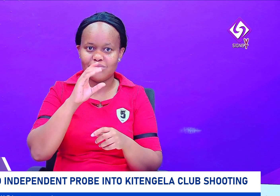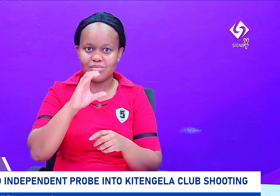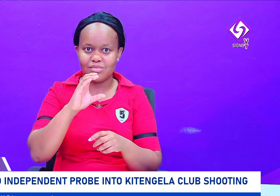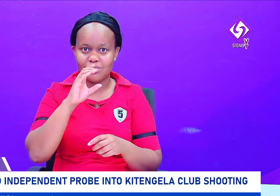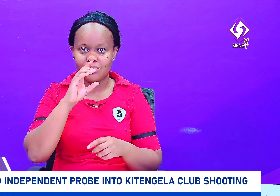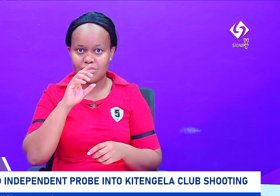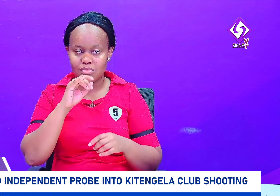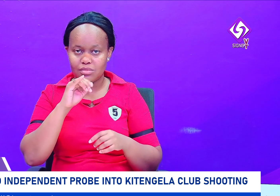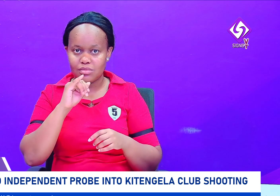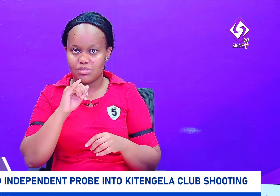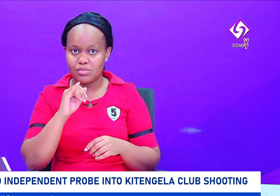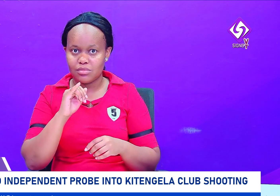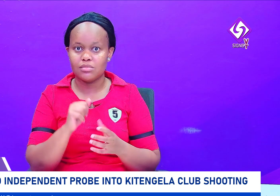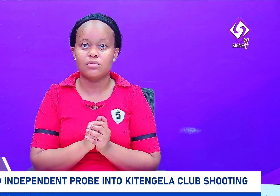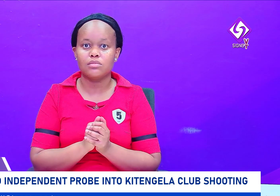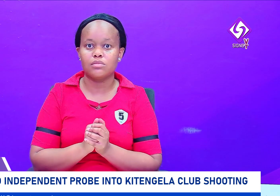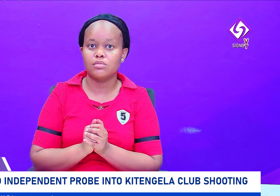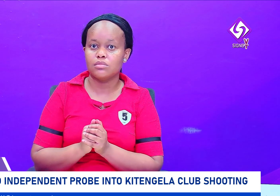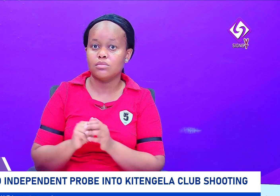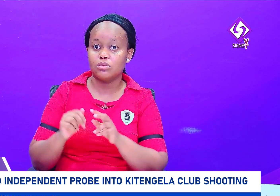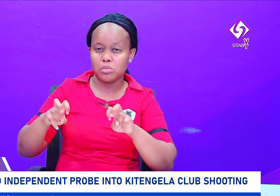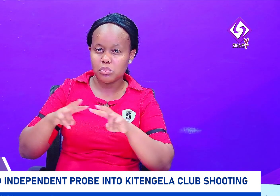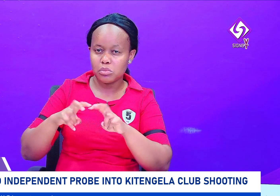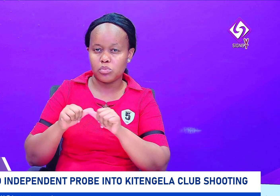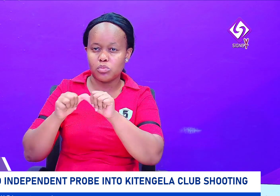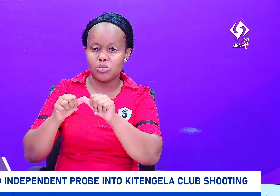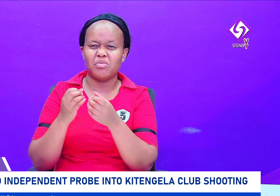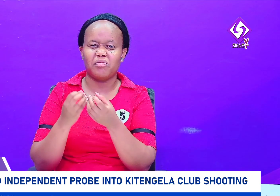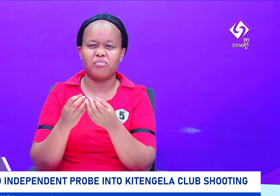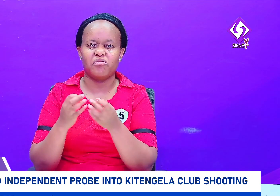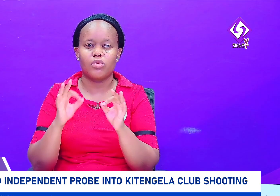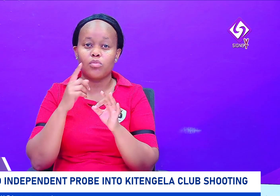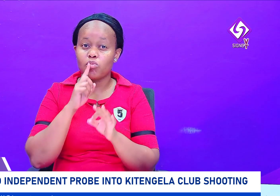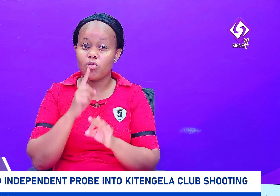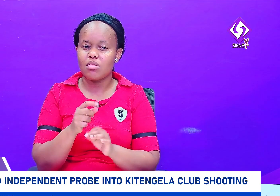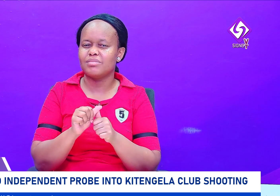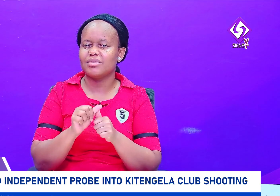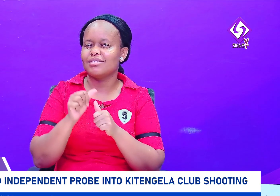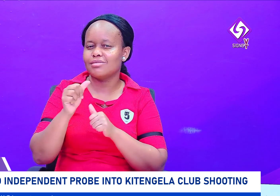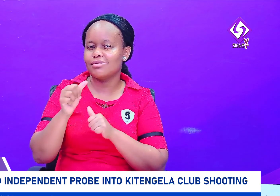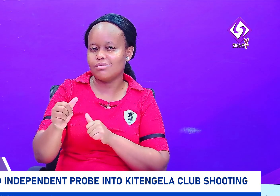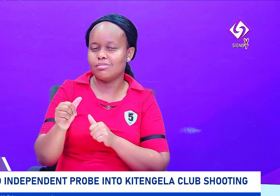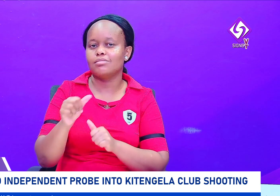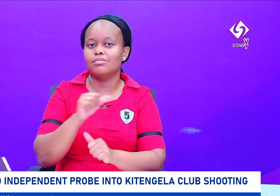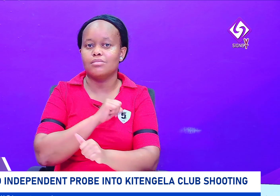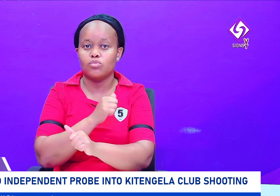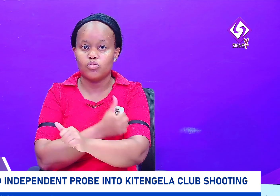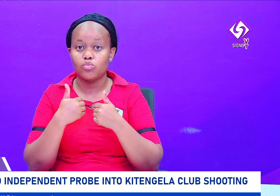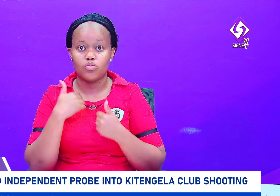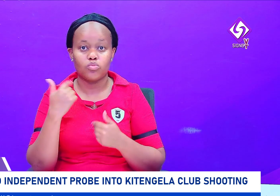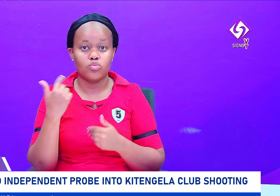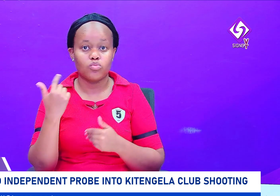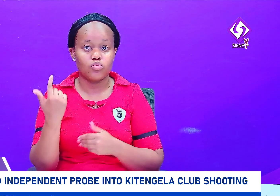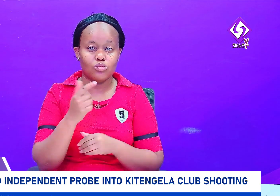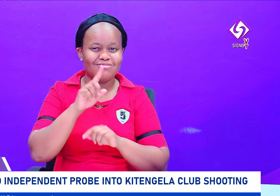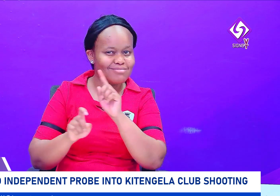are reportedly still free. So far, authorities have only questioned and disarmed one of the